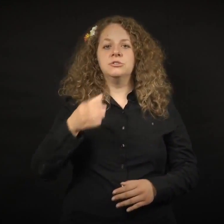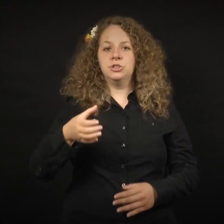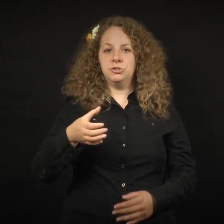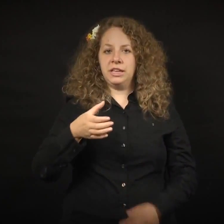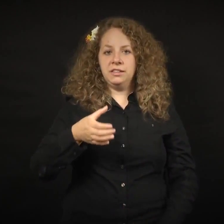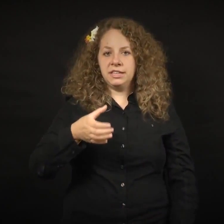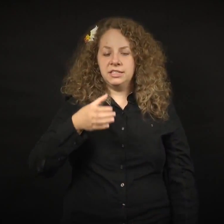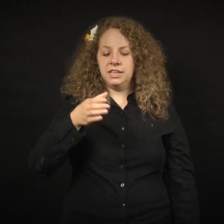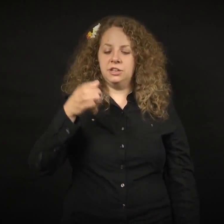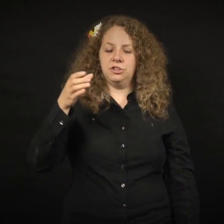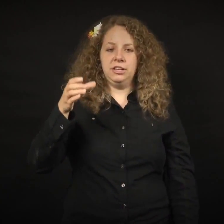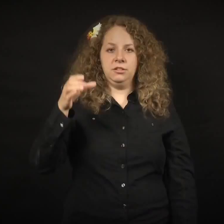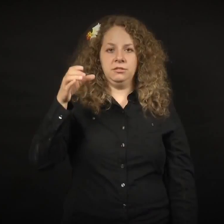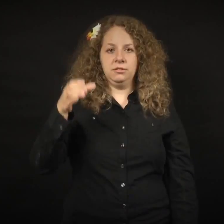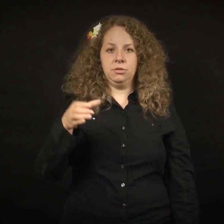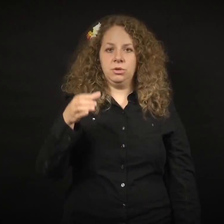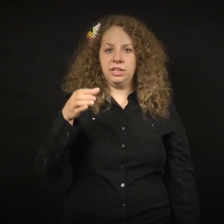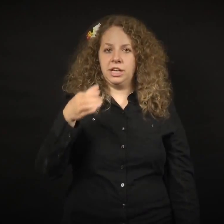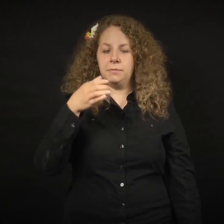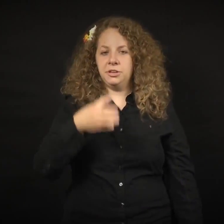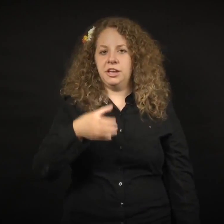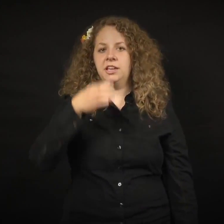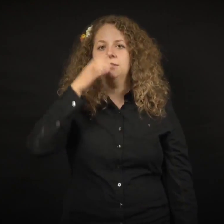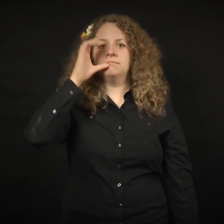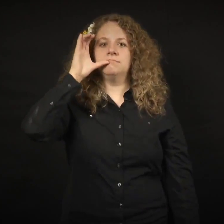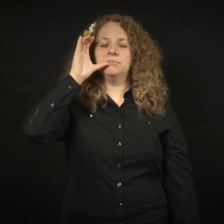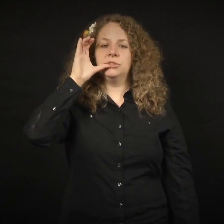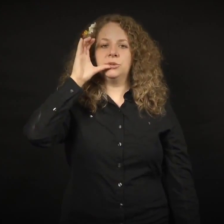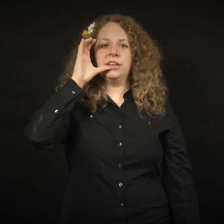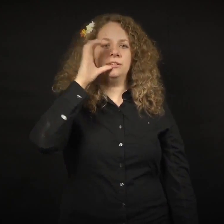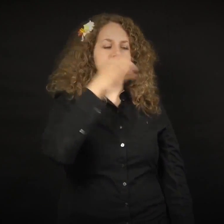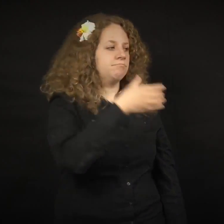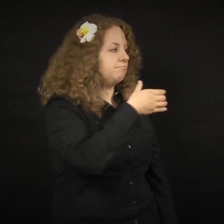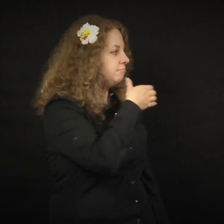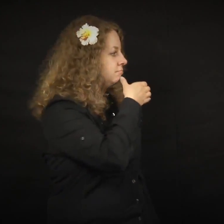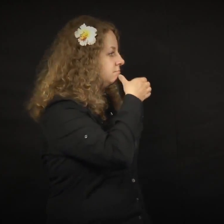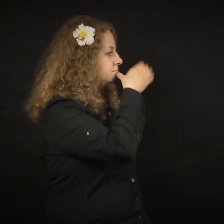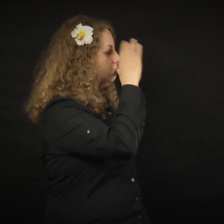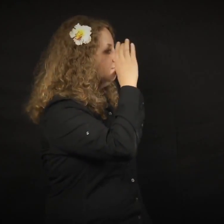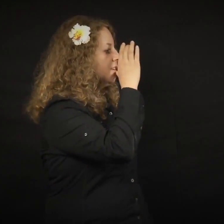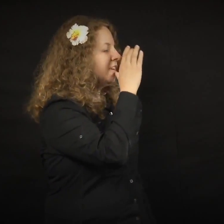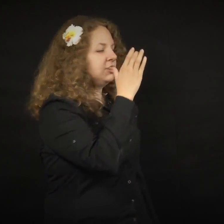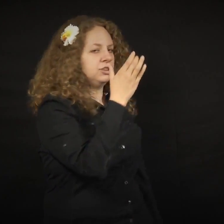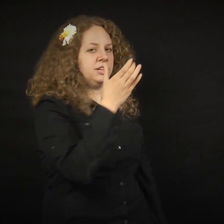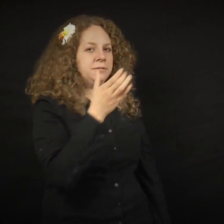To drink, like to take a drink, holding a cup in your hand, drink, taking a drink.